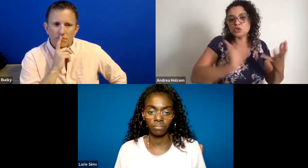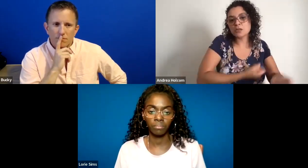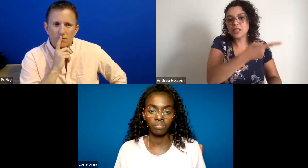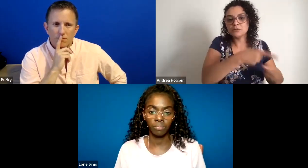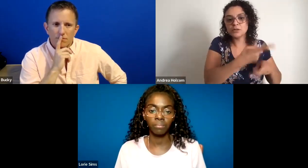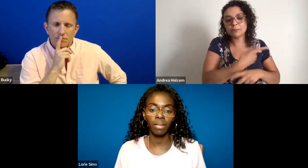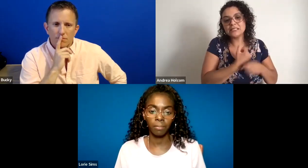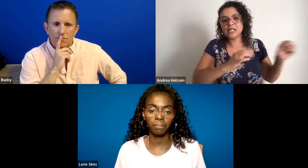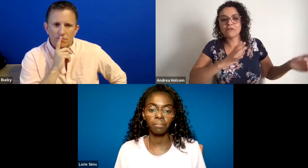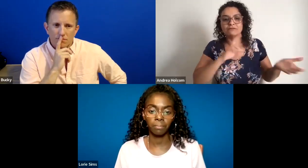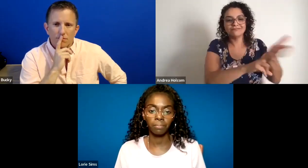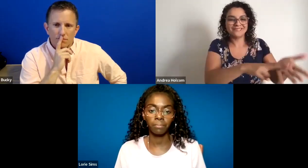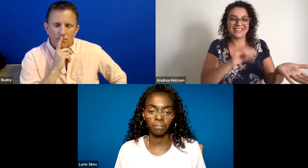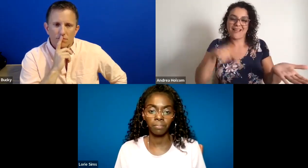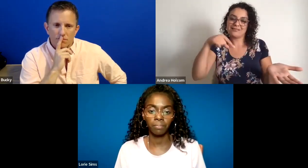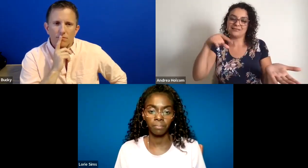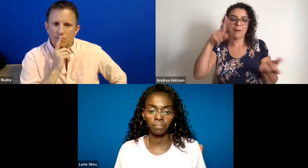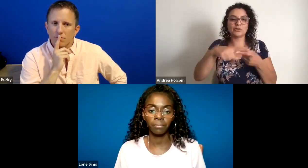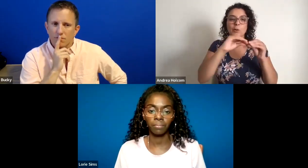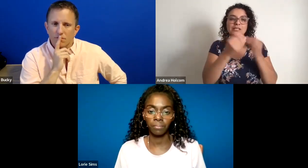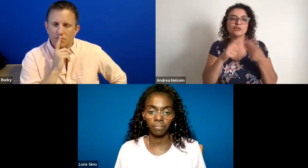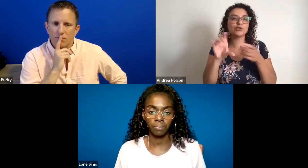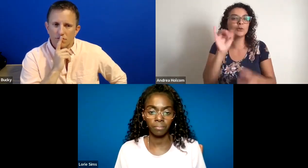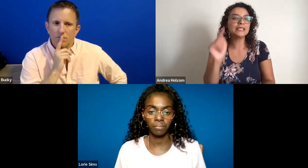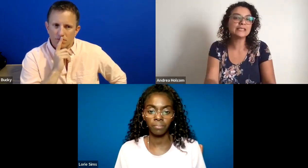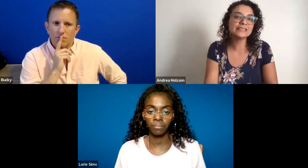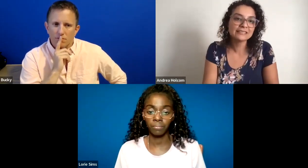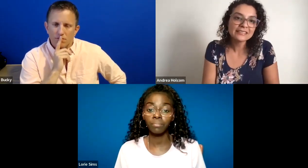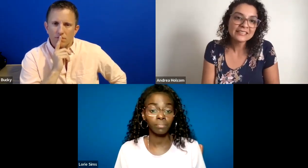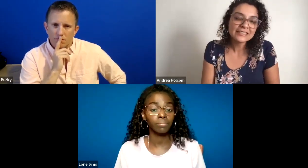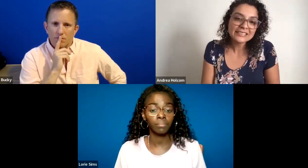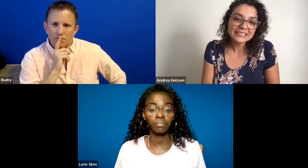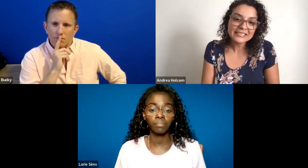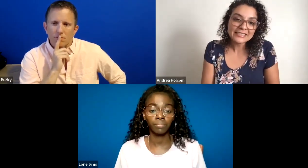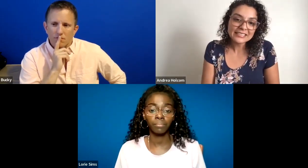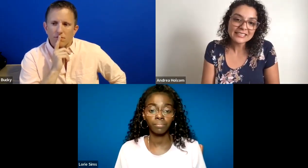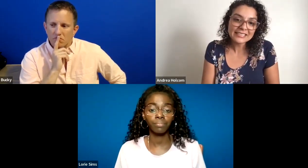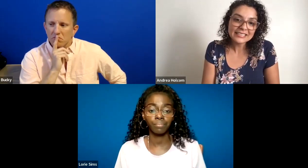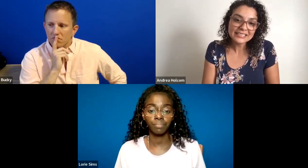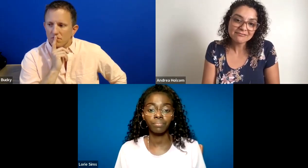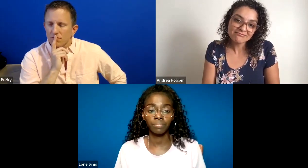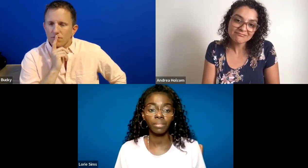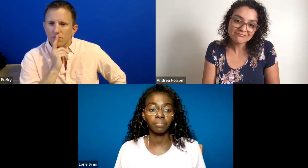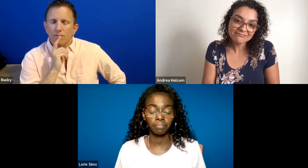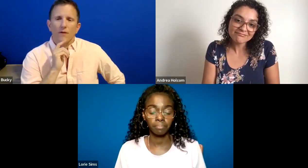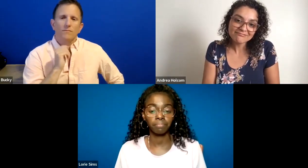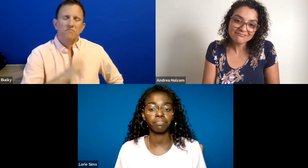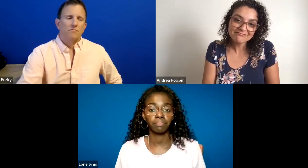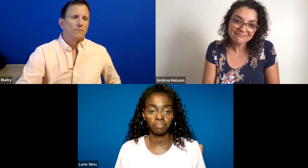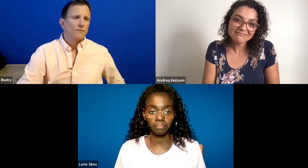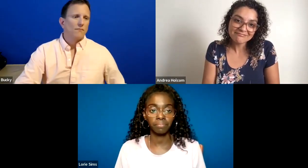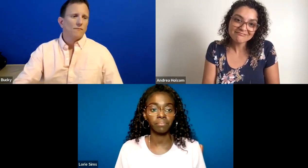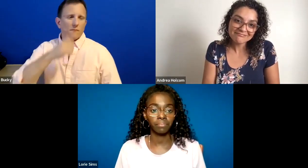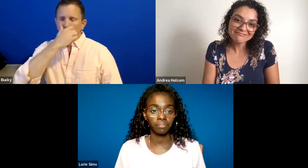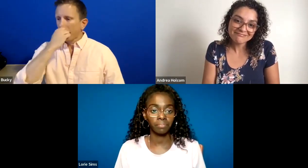happen ongoing? You know, I can trust this agency. They're going to keep me safe. It's really up to the organization to make sure that those changes are